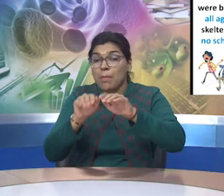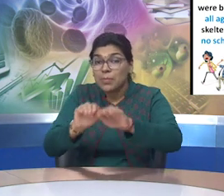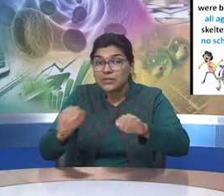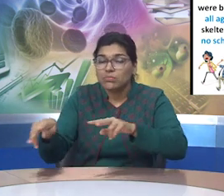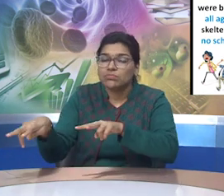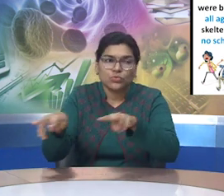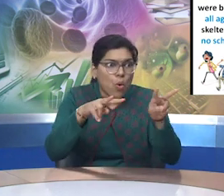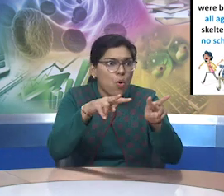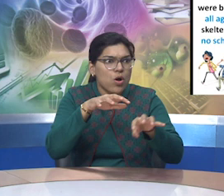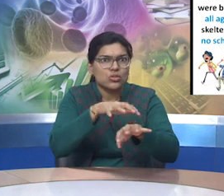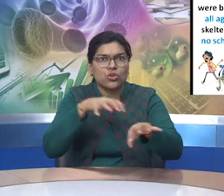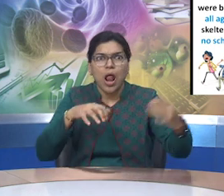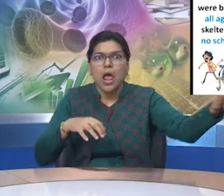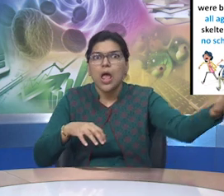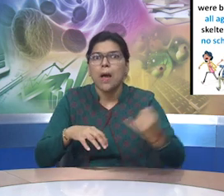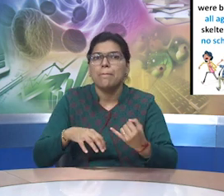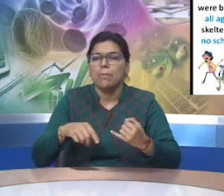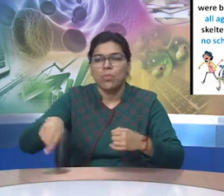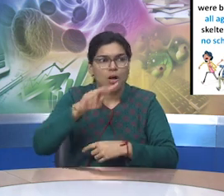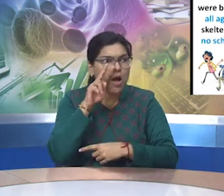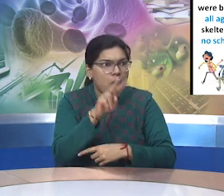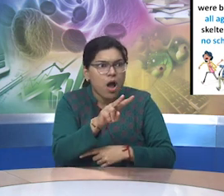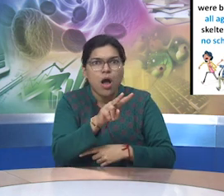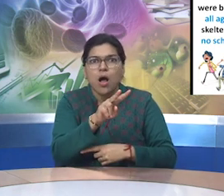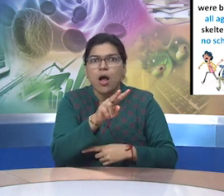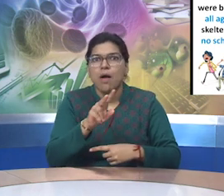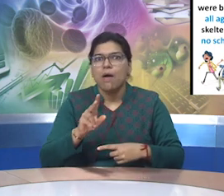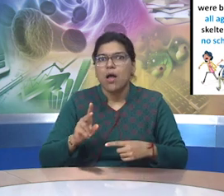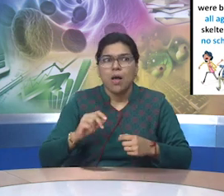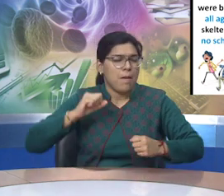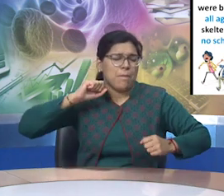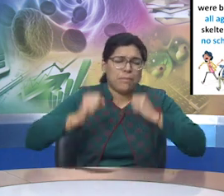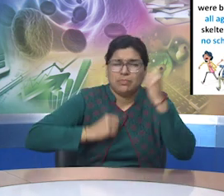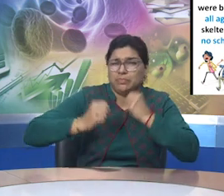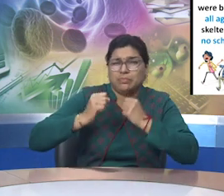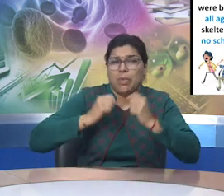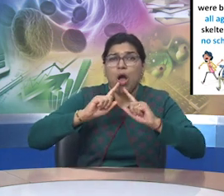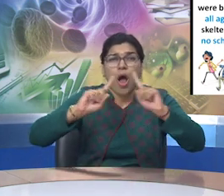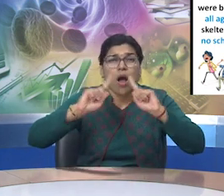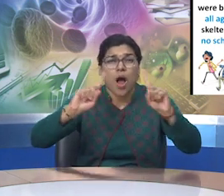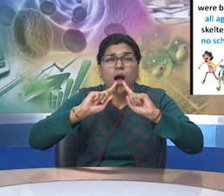screaming joyously. No school, no school, tiger, tiger.